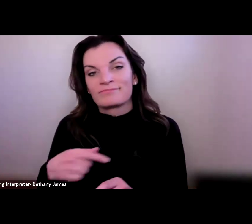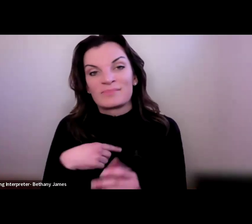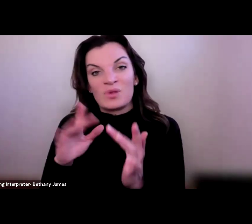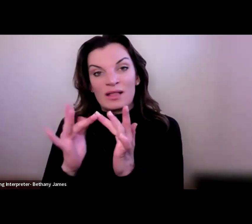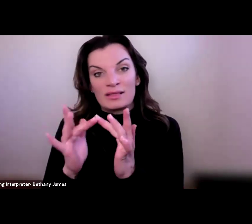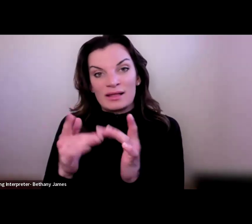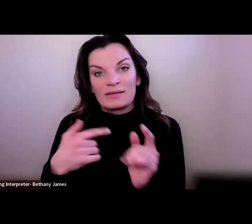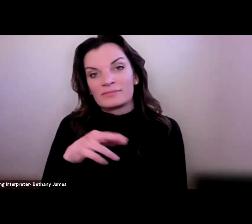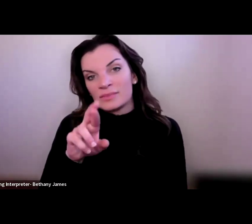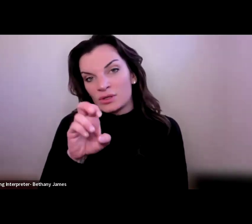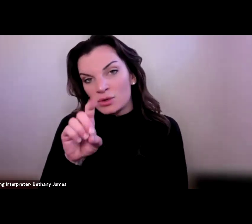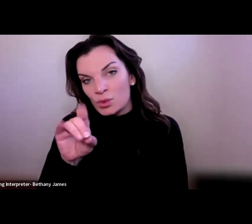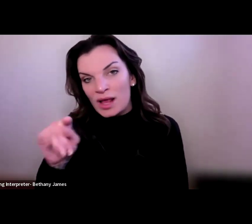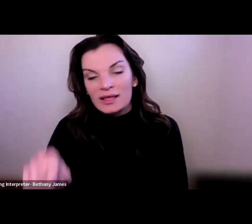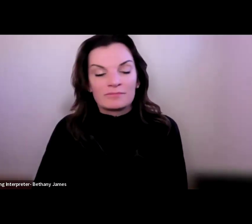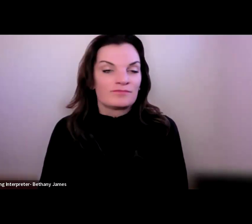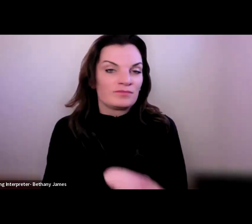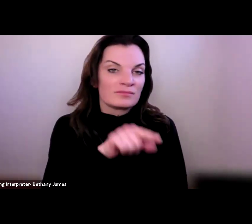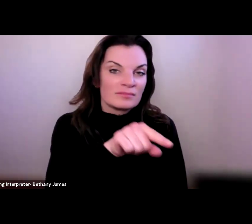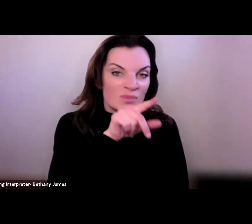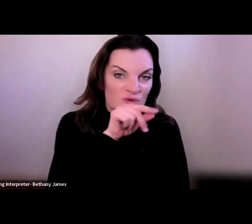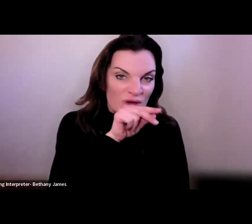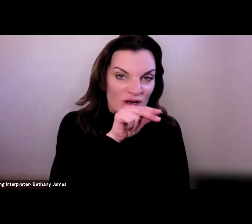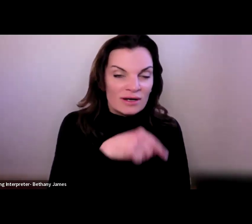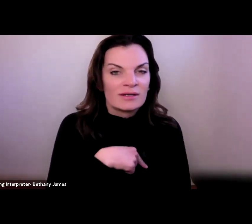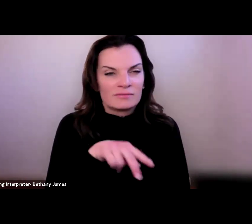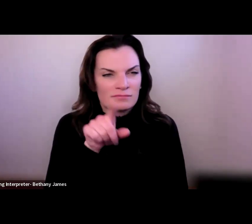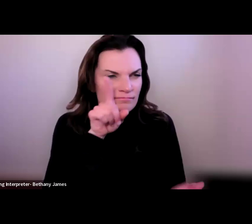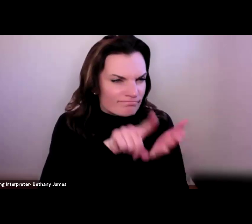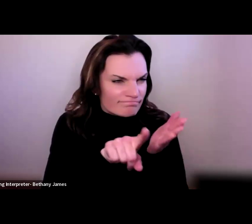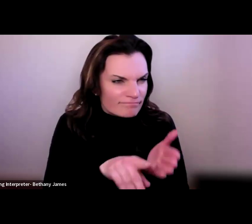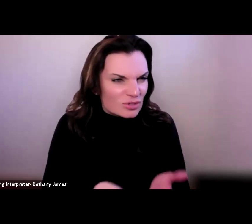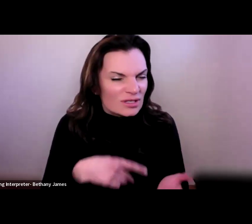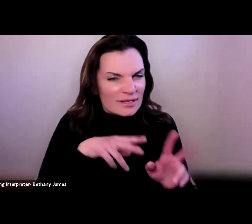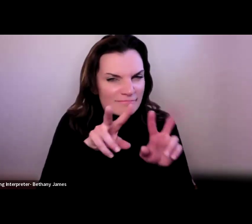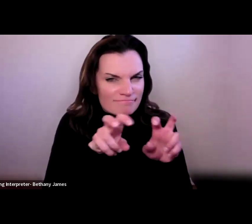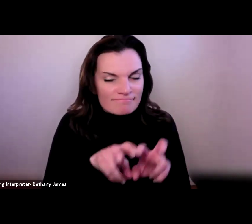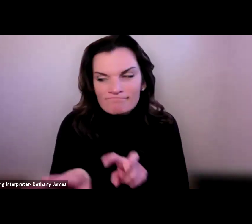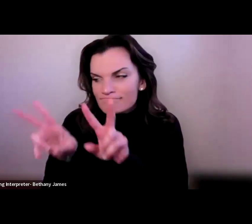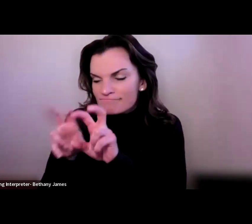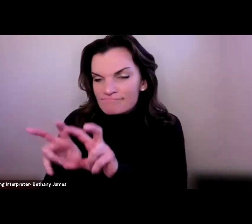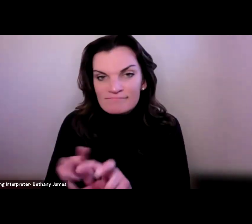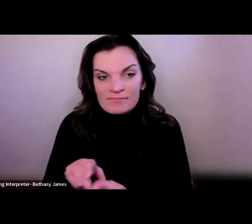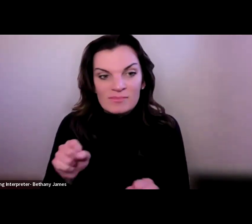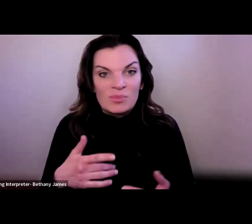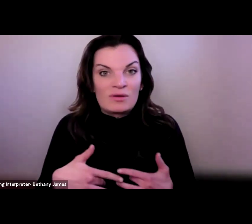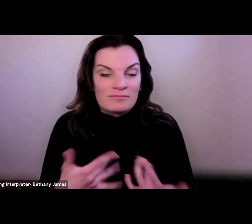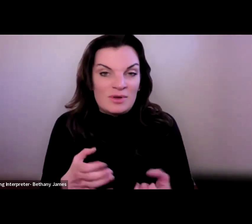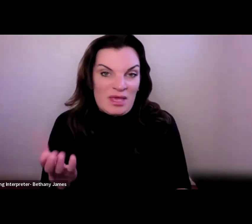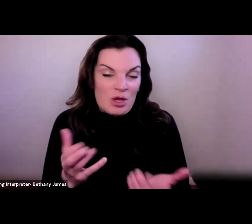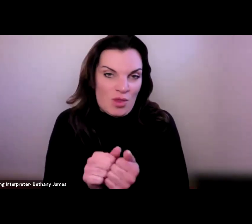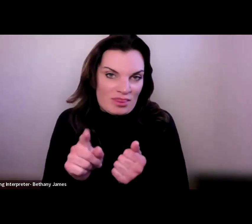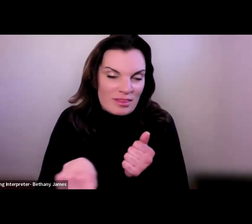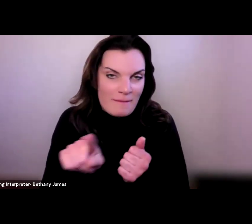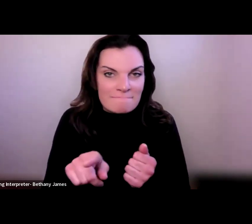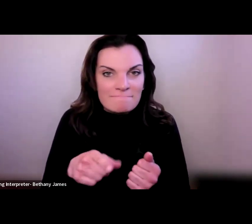to Reddit, going to Twitter, starting to follow some of the amazing researchers that I'm so honored to be in the room with, and starting to